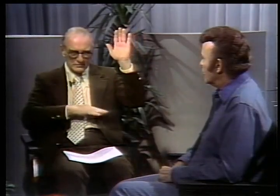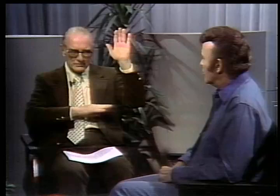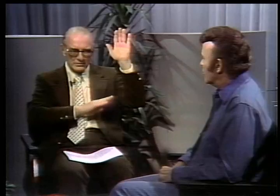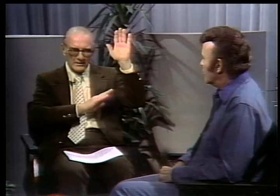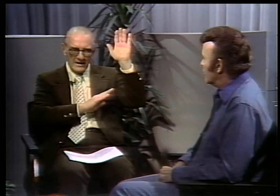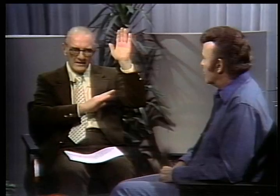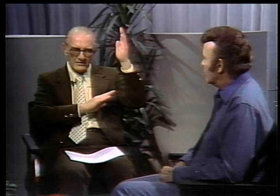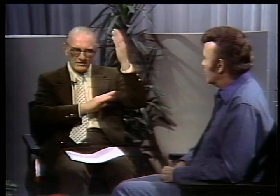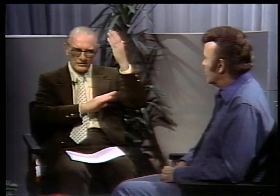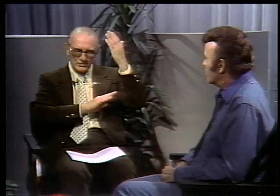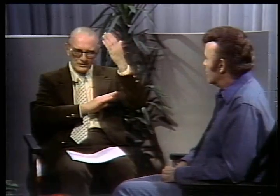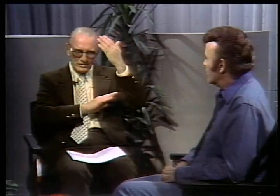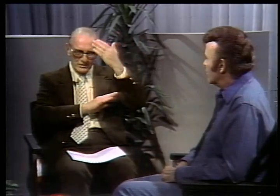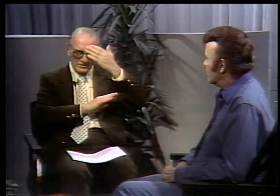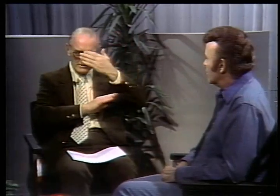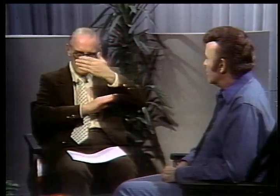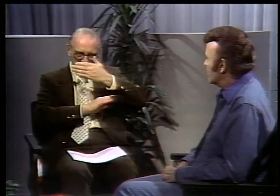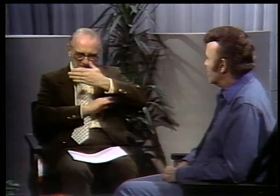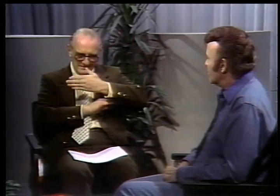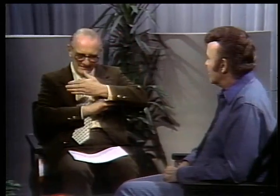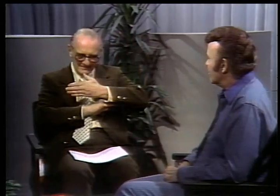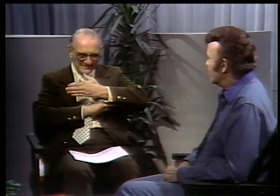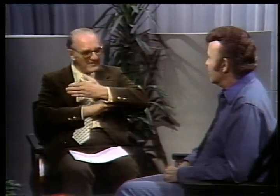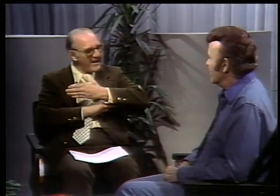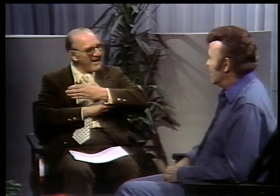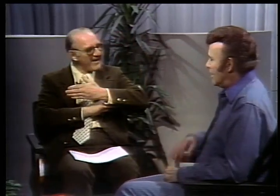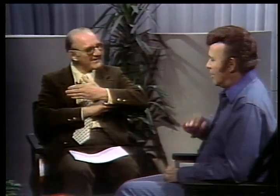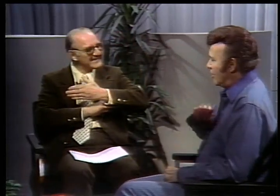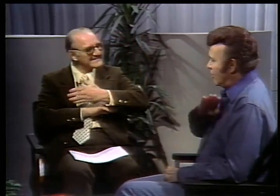to that good night. Marvelous.